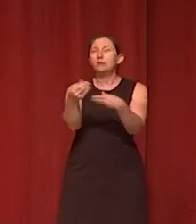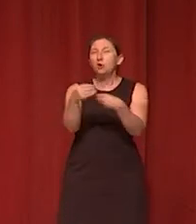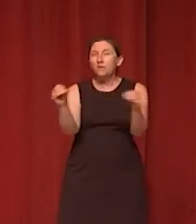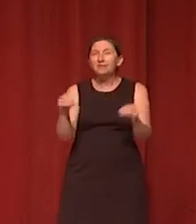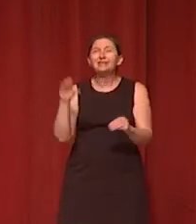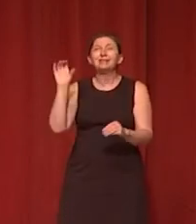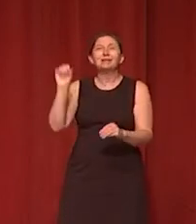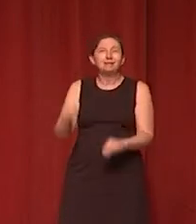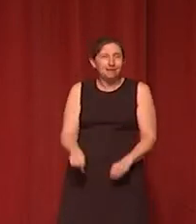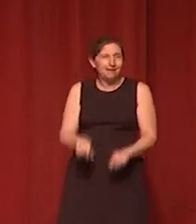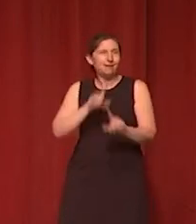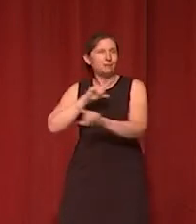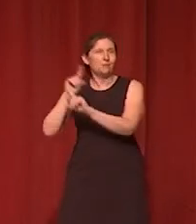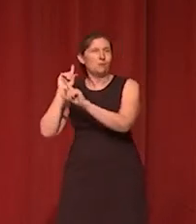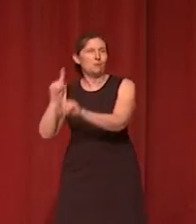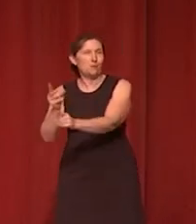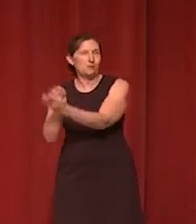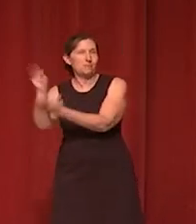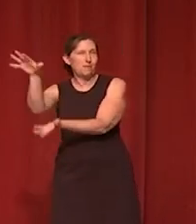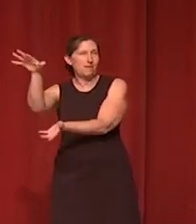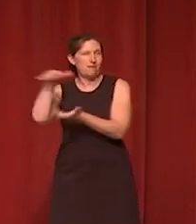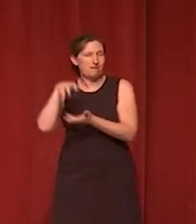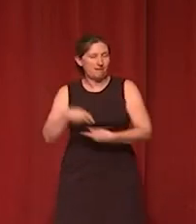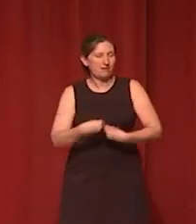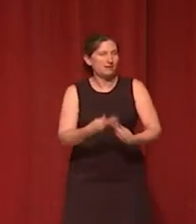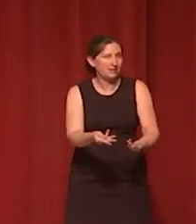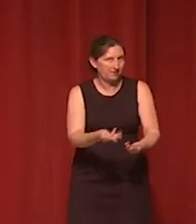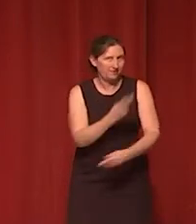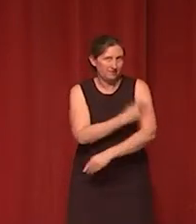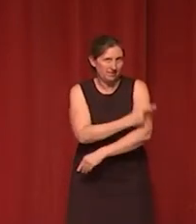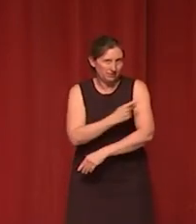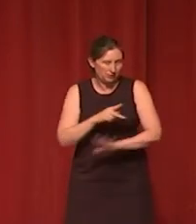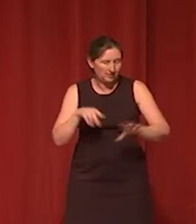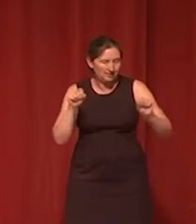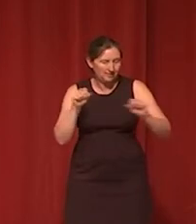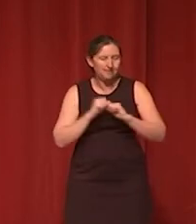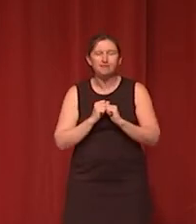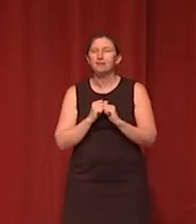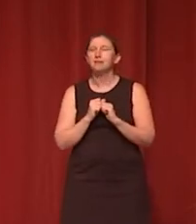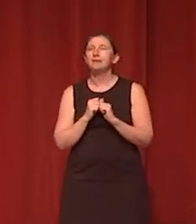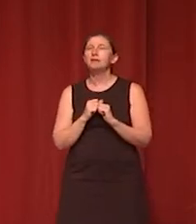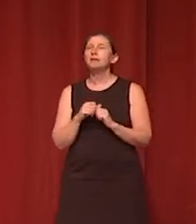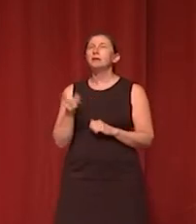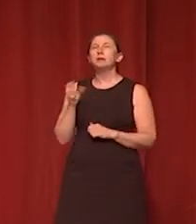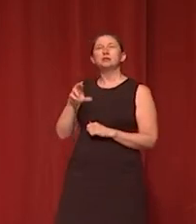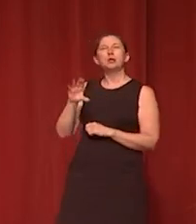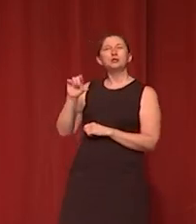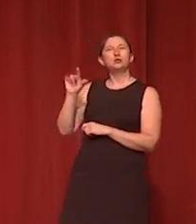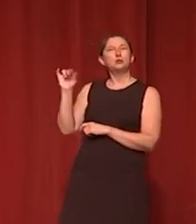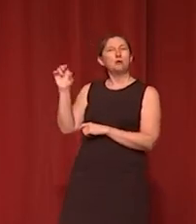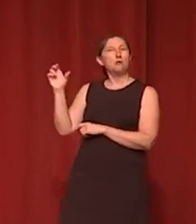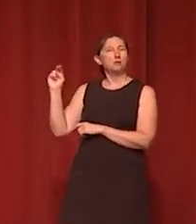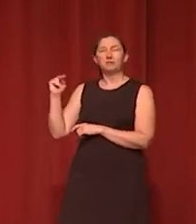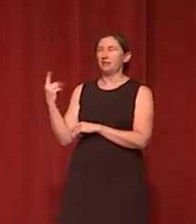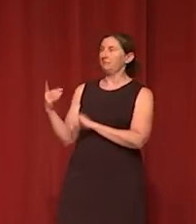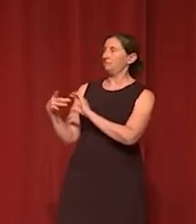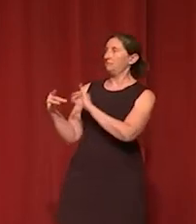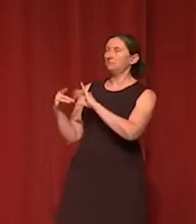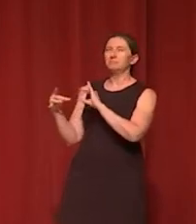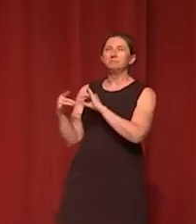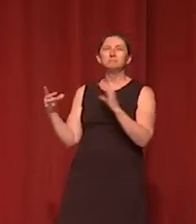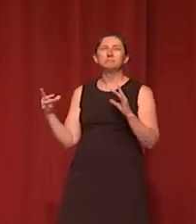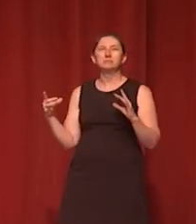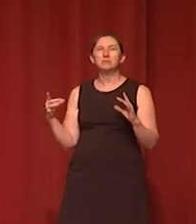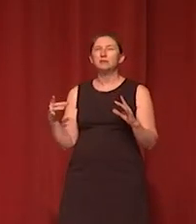to purchase and administer to patients. As Dr. Carlson said, there are a number of things ahead of, you know, the